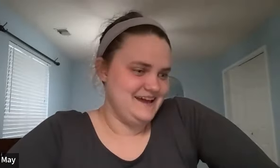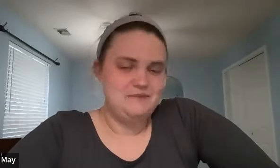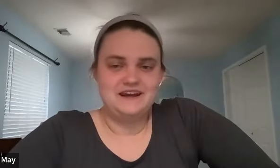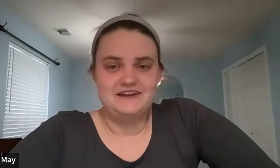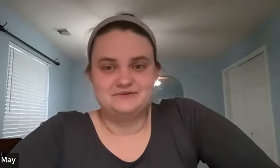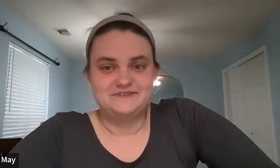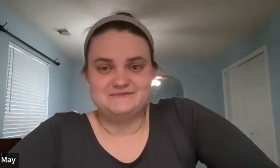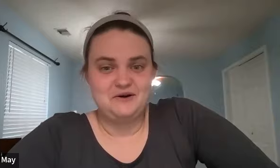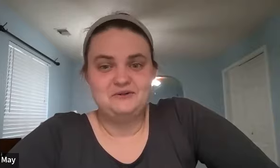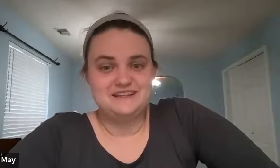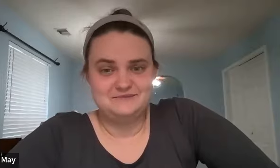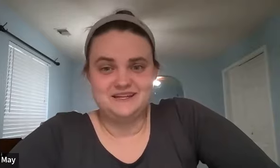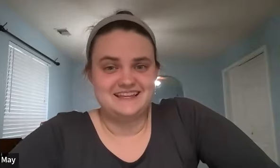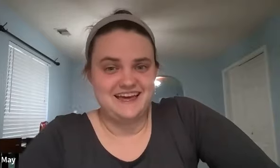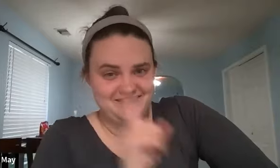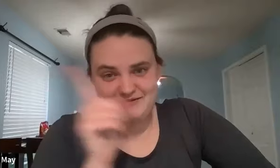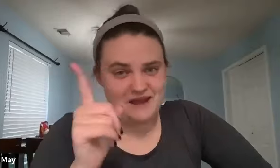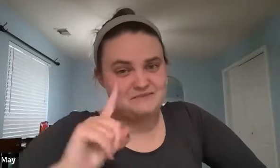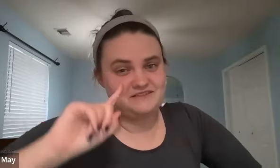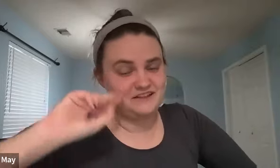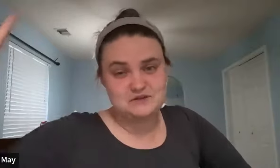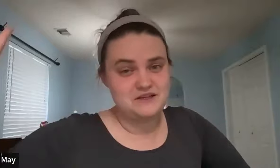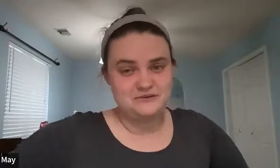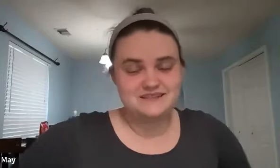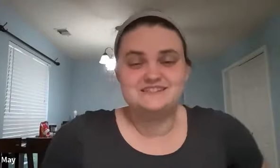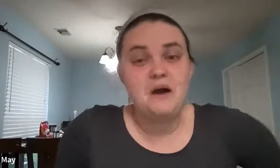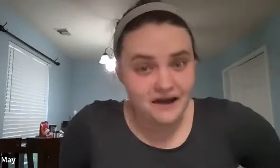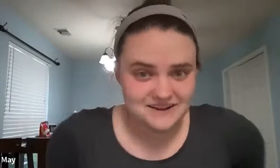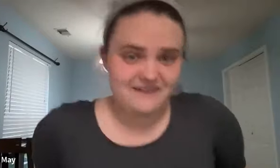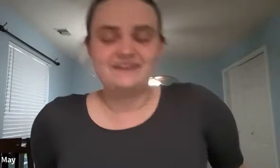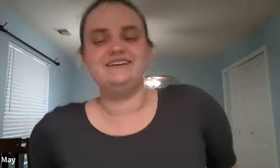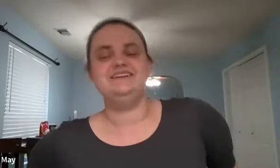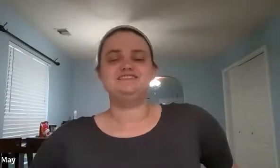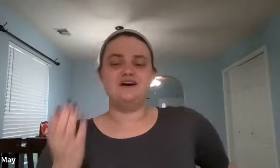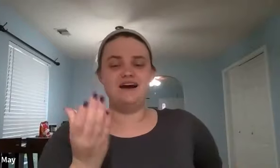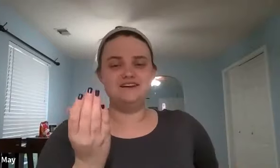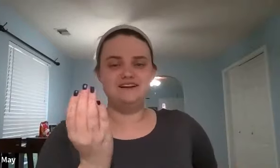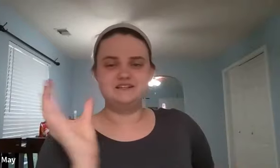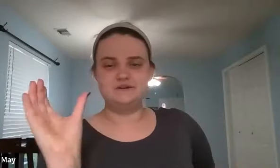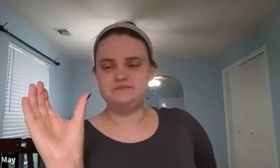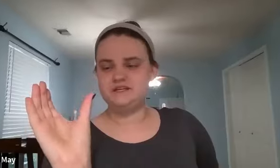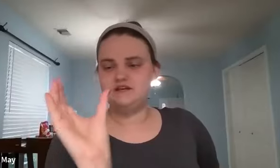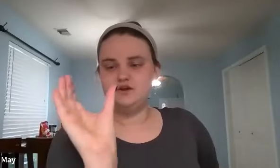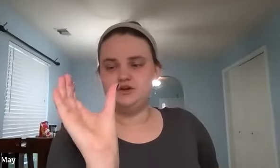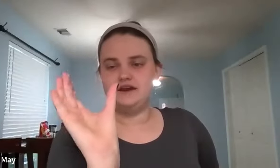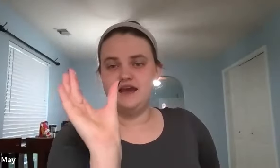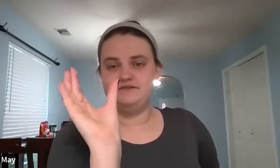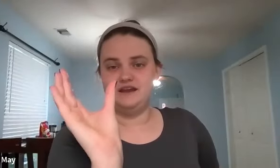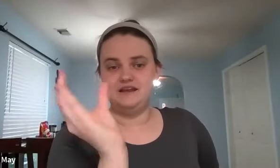I'm gonna have to fix my whole list because that reminded me of like two other ones. So hot dog. So hot dog is going to be, you're gonna have your hand